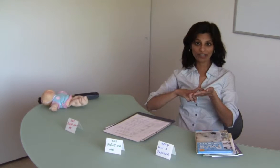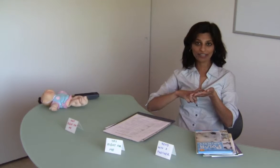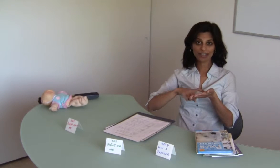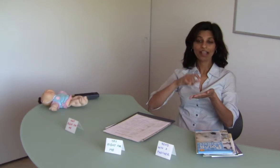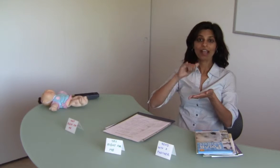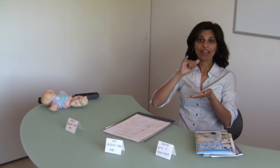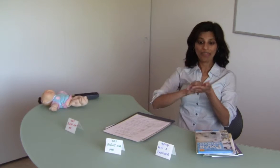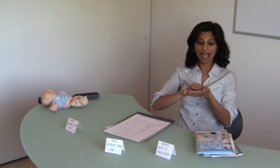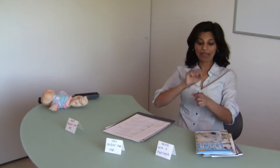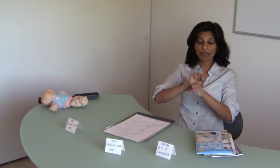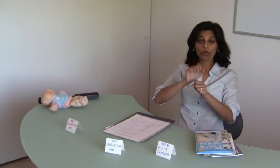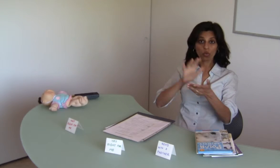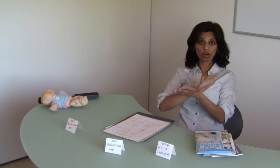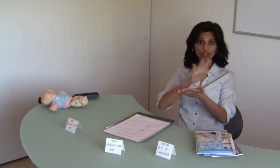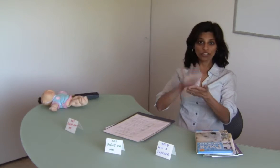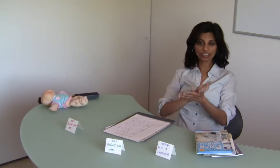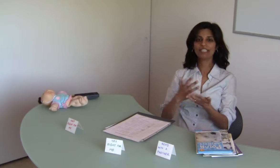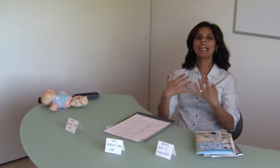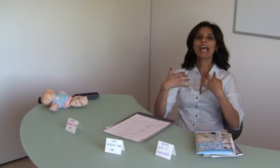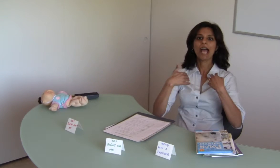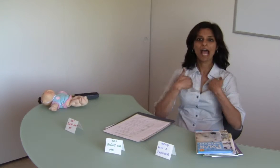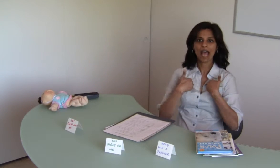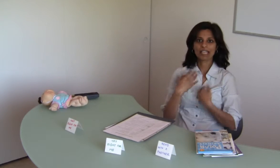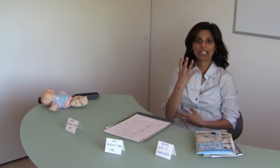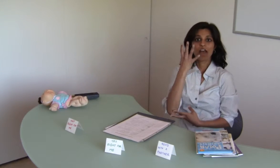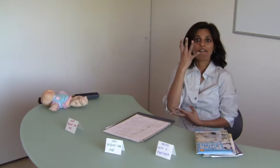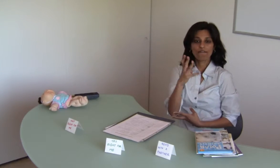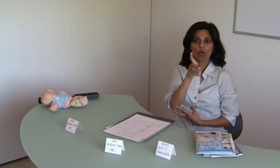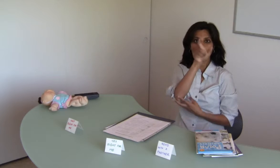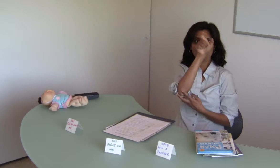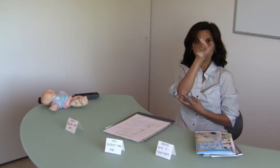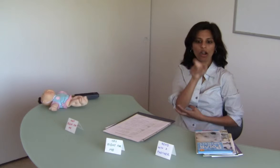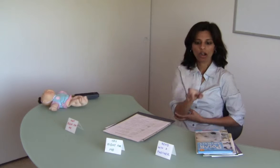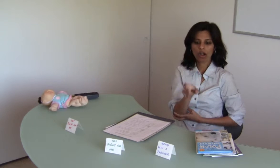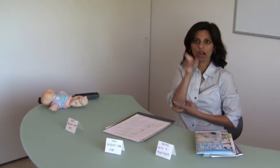Notice that the worksheet has 4